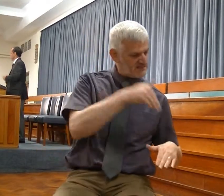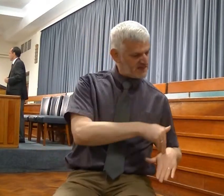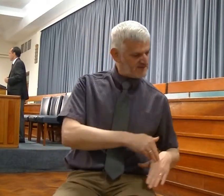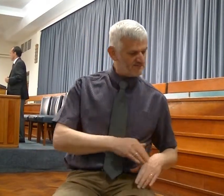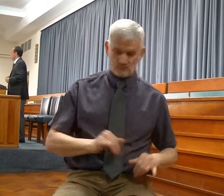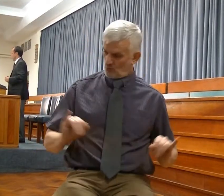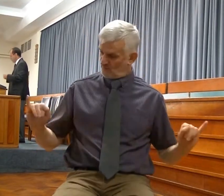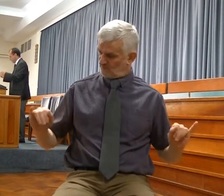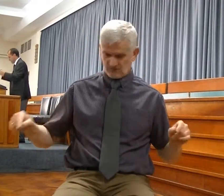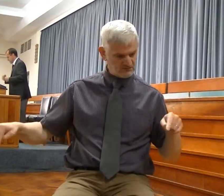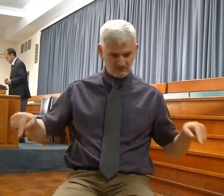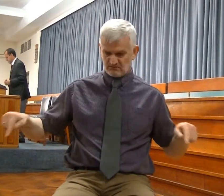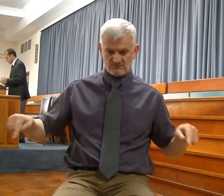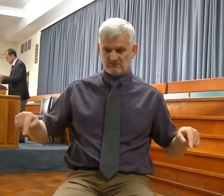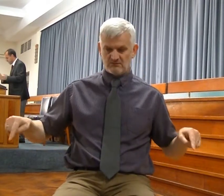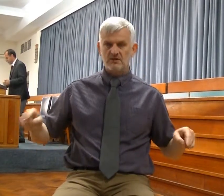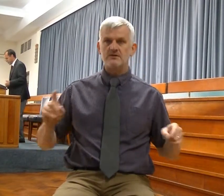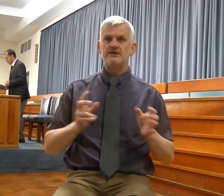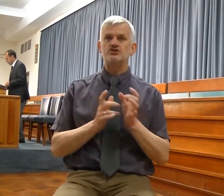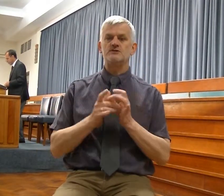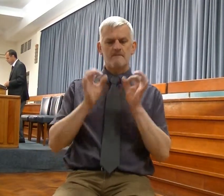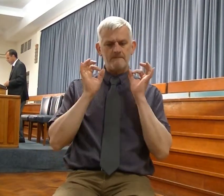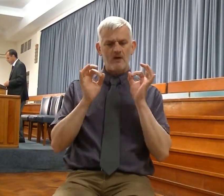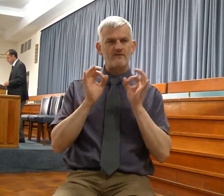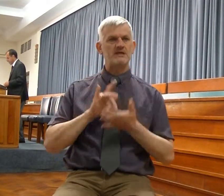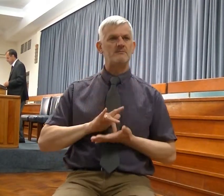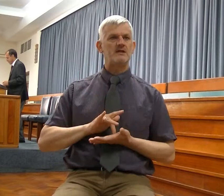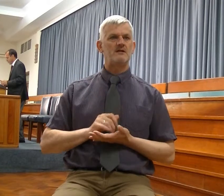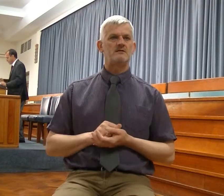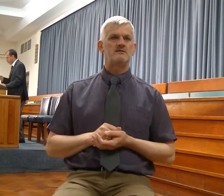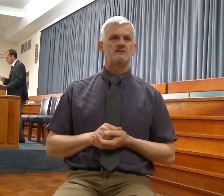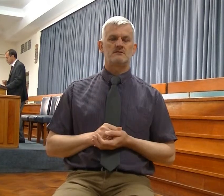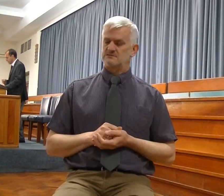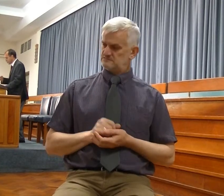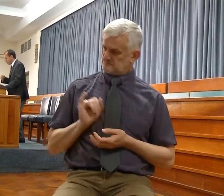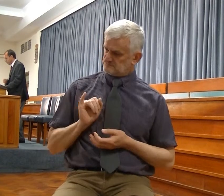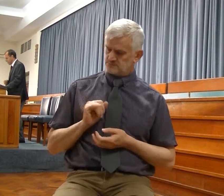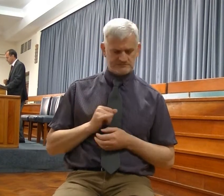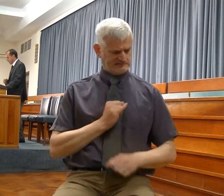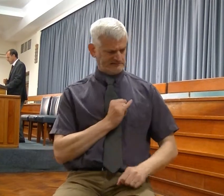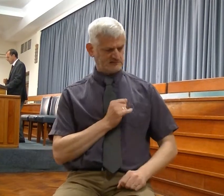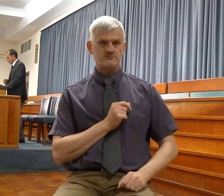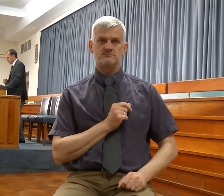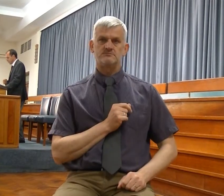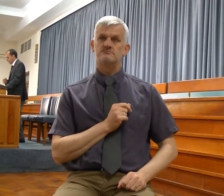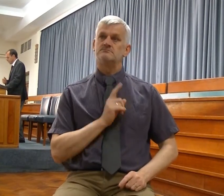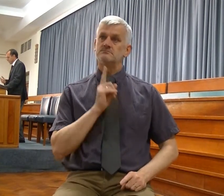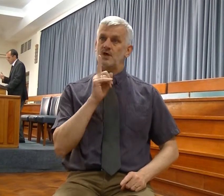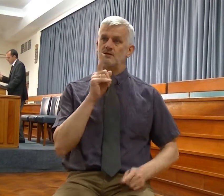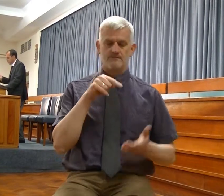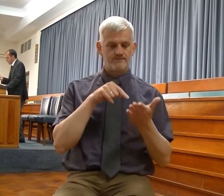two gangsters, two brigands. This is how we can qualify them. But also we are told in